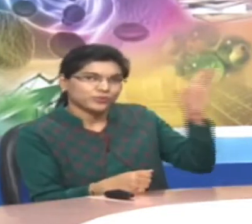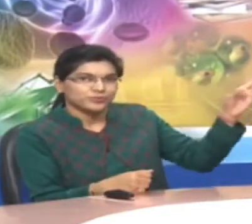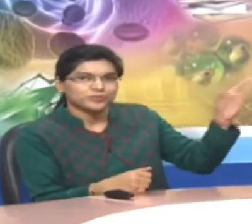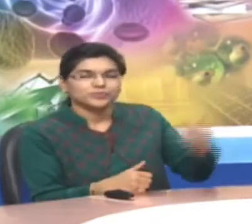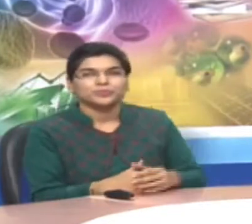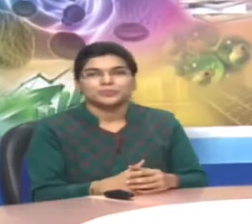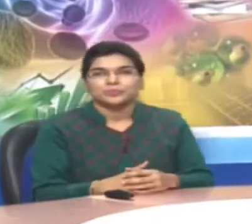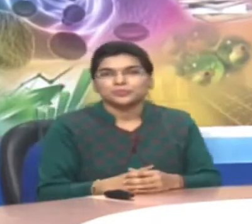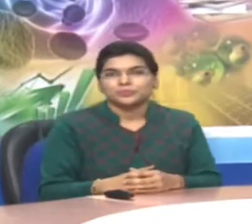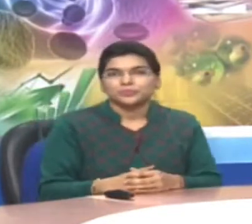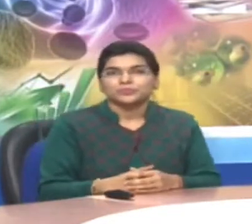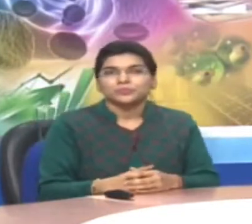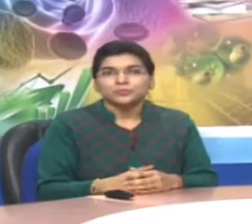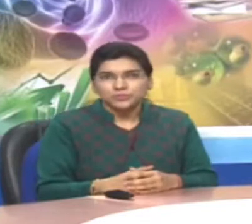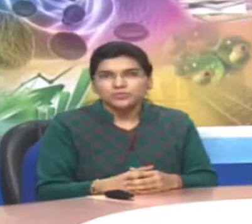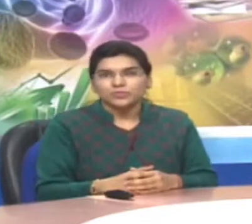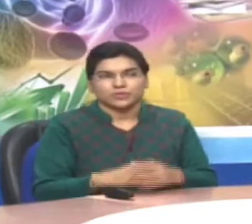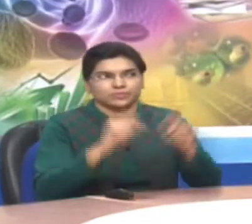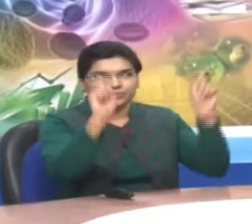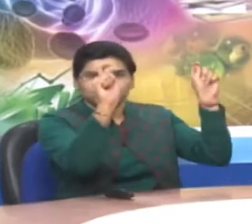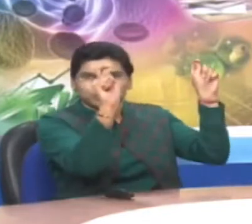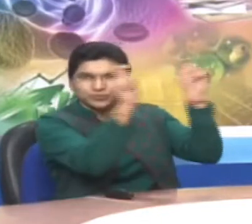When the curtain rises,